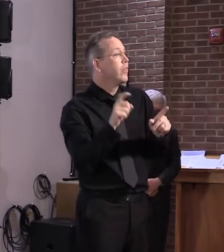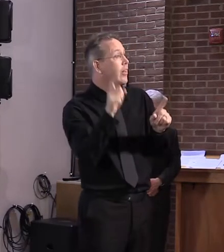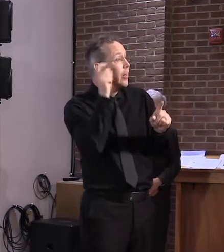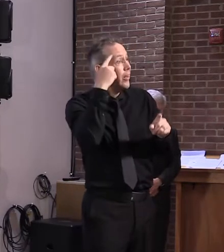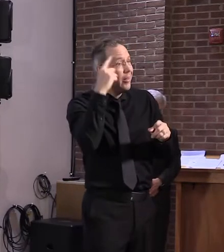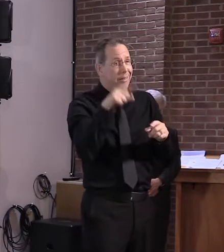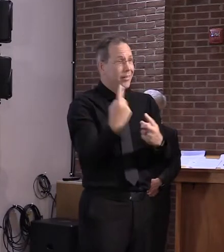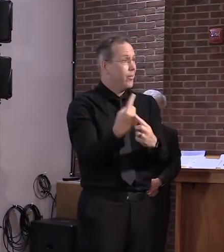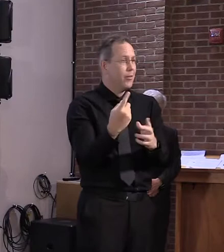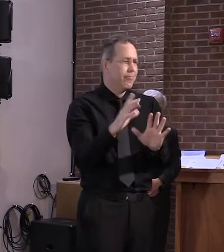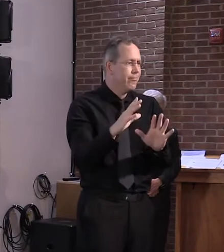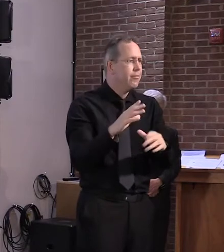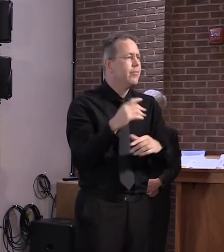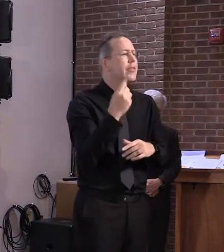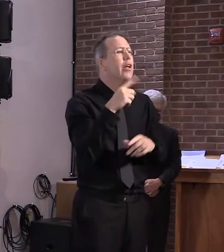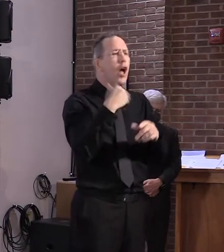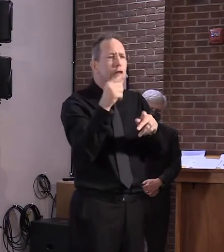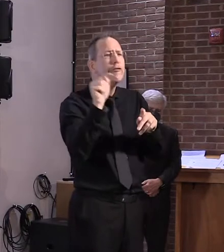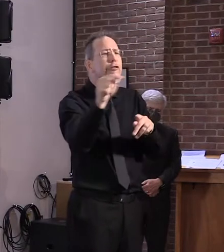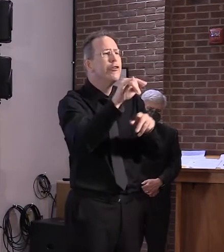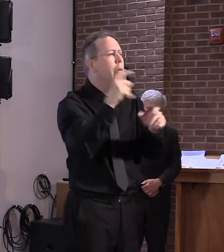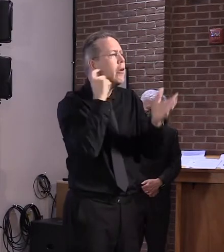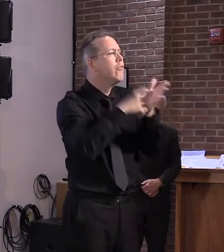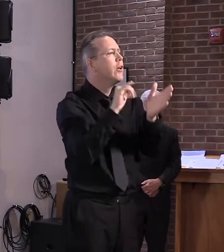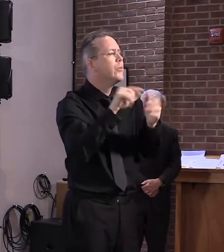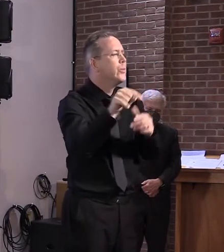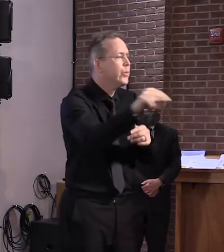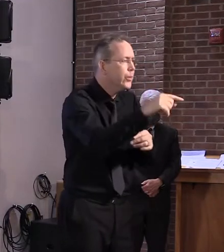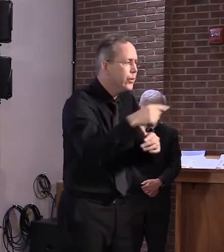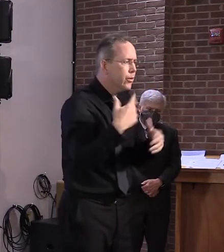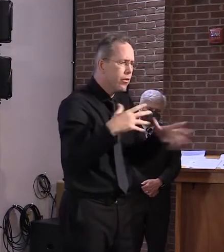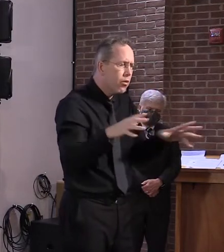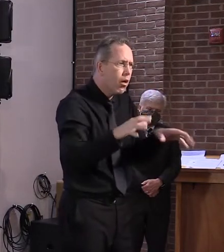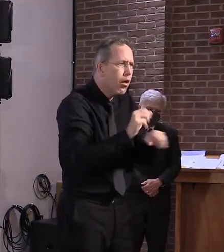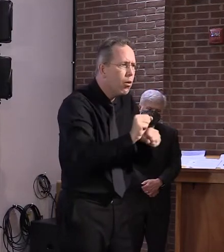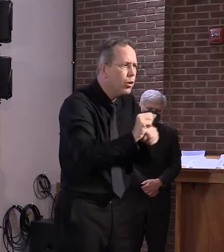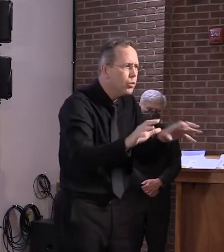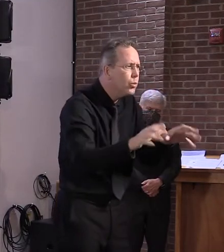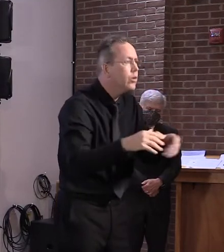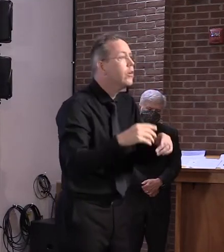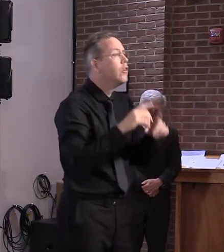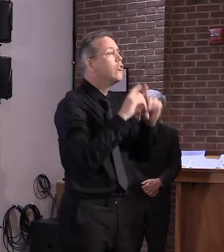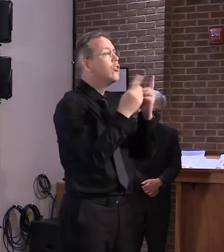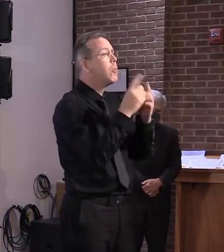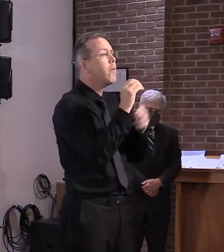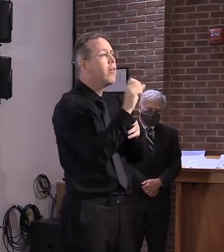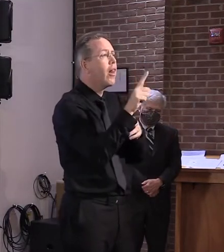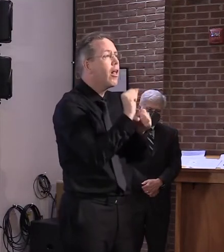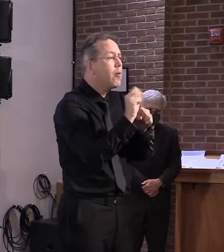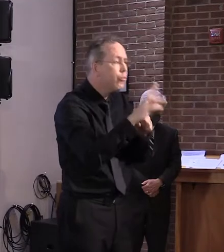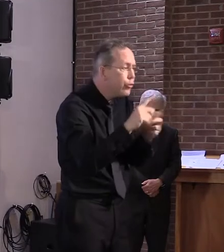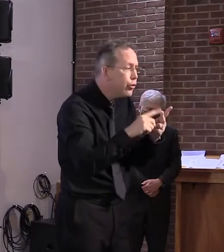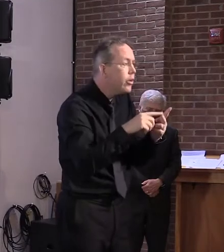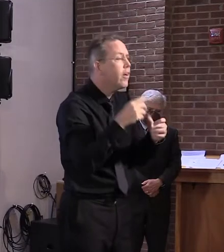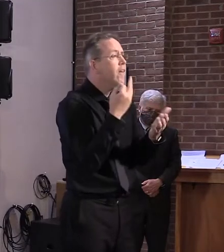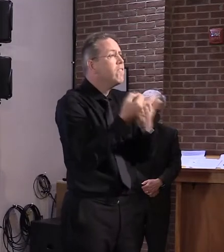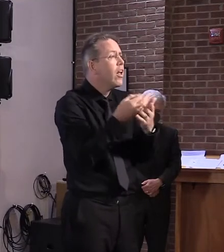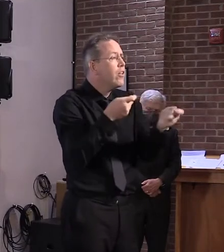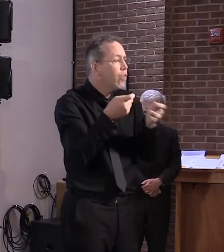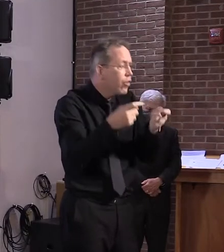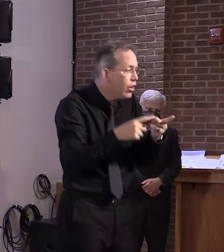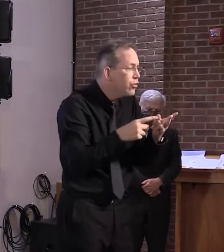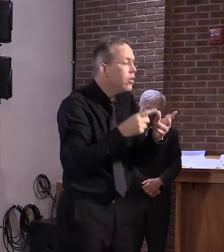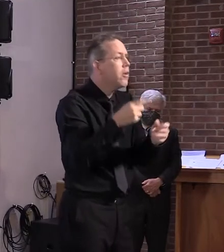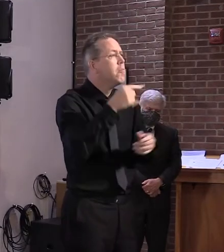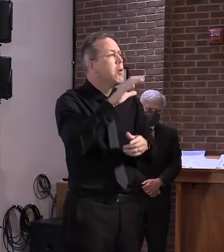response. So I also want to recognize our employees at the Departments of Labor, Finance, Financial Regulation, and Public Service,